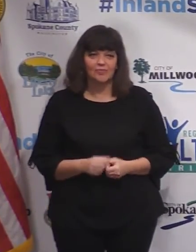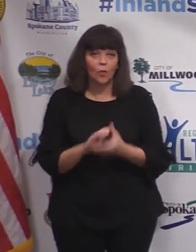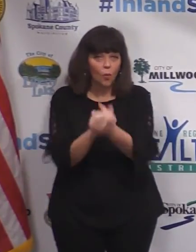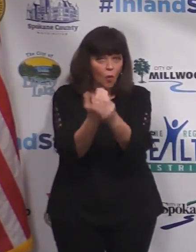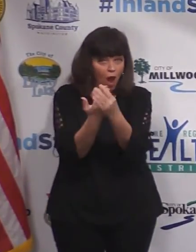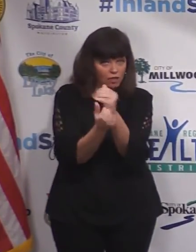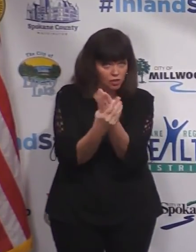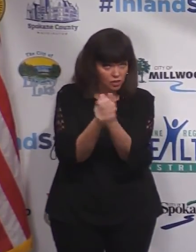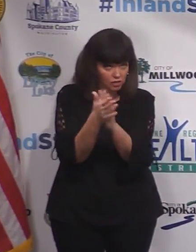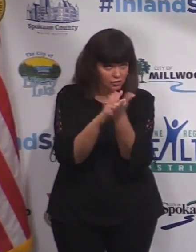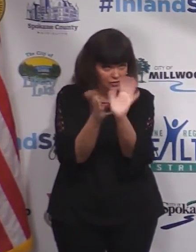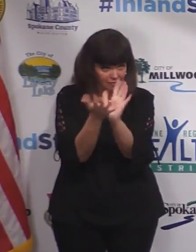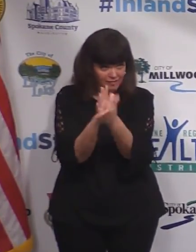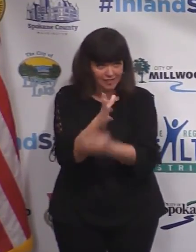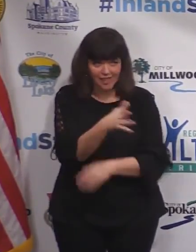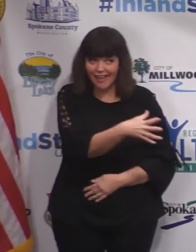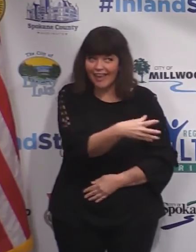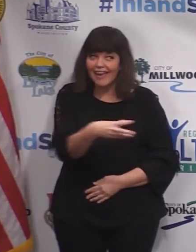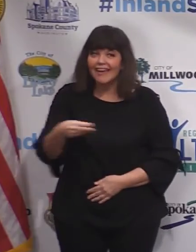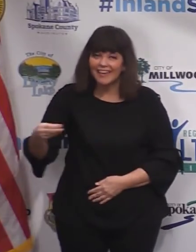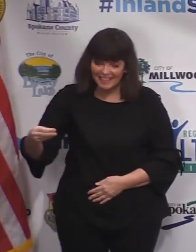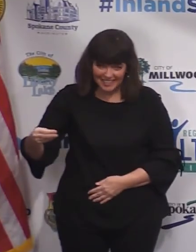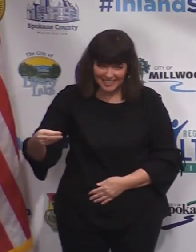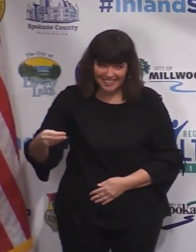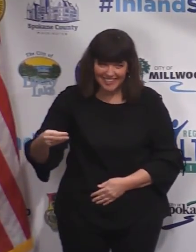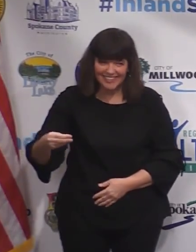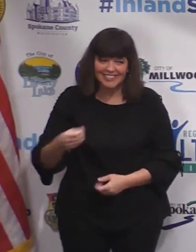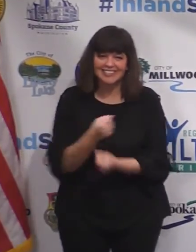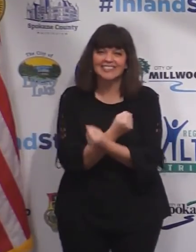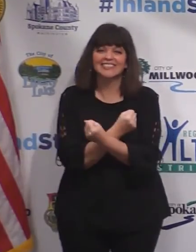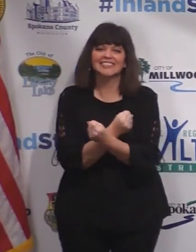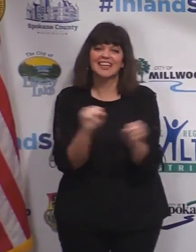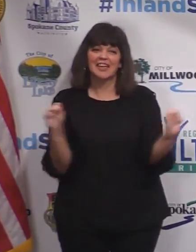wash your hands, and